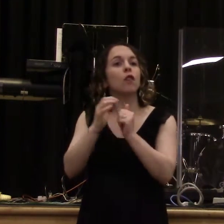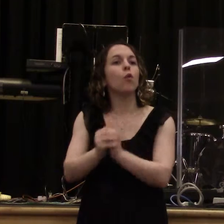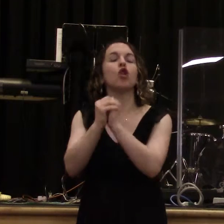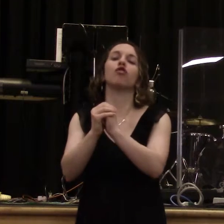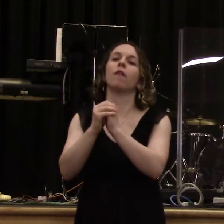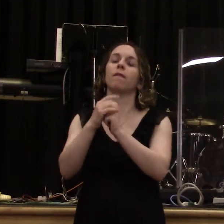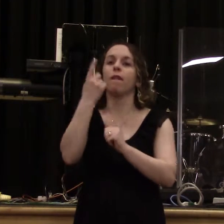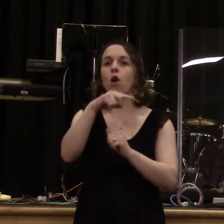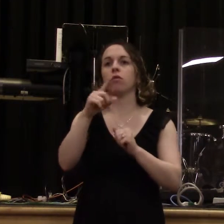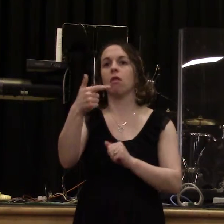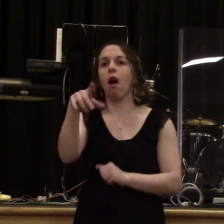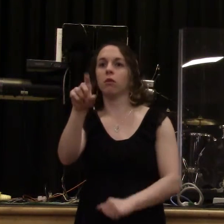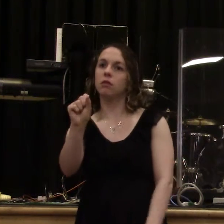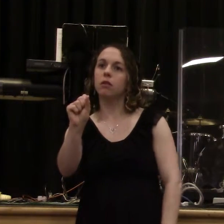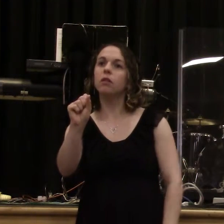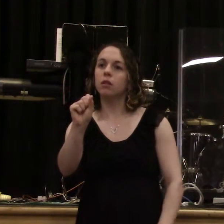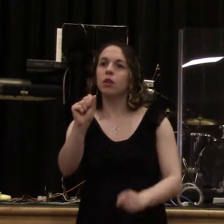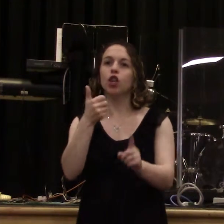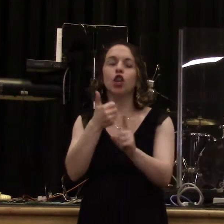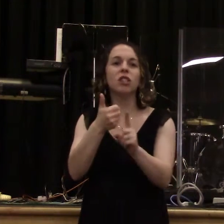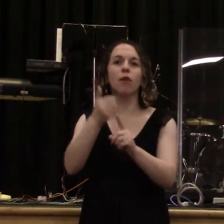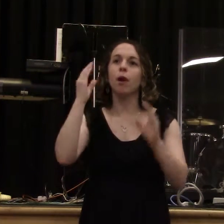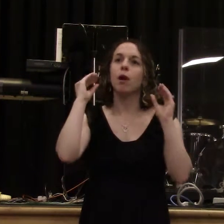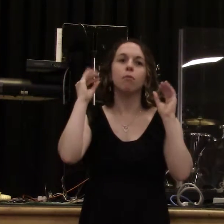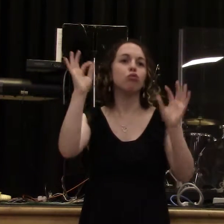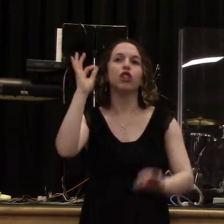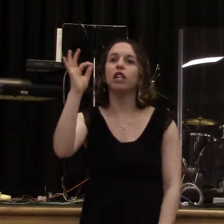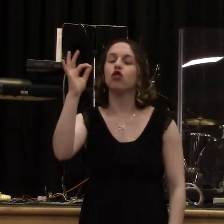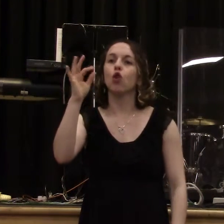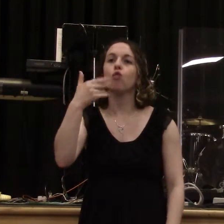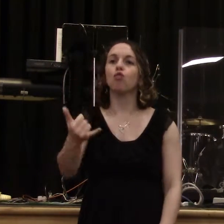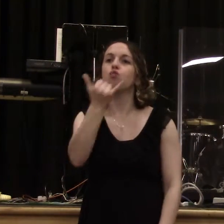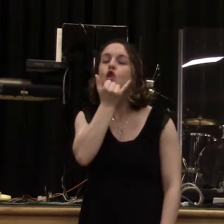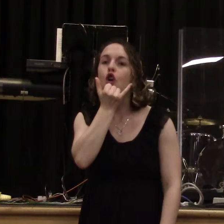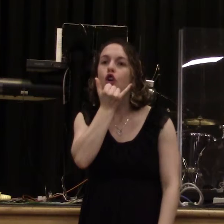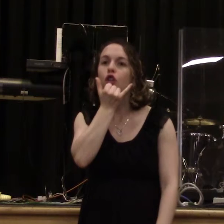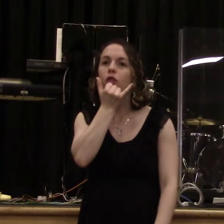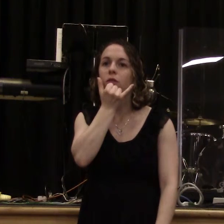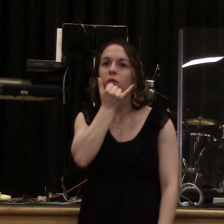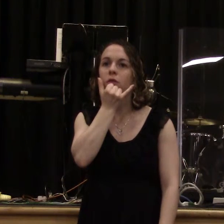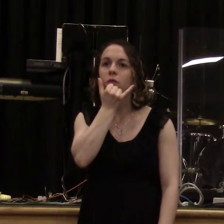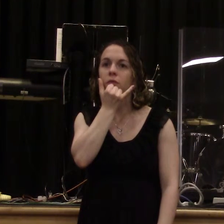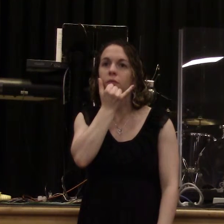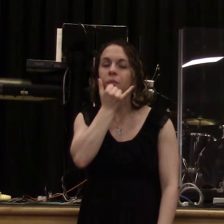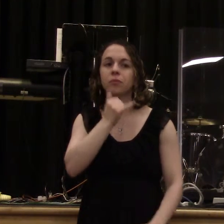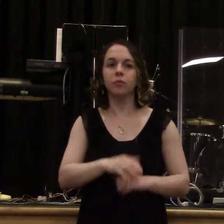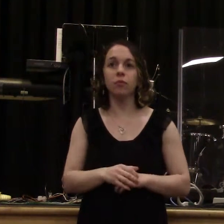I don't know what brought this woman such great influence in the church, but Jesus rebukes the church for letting